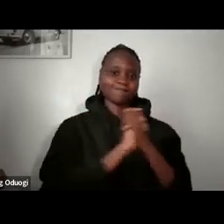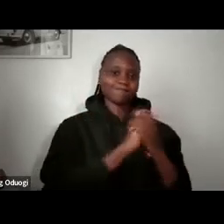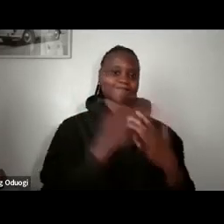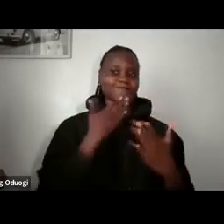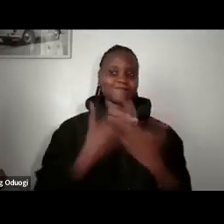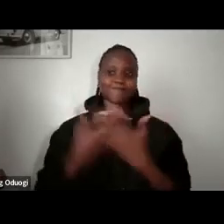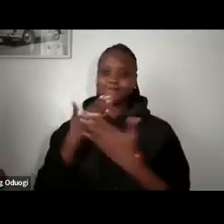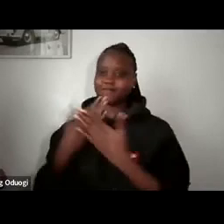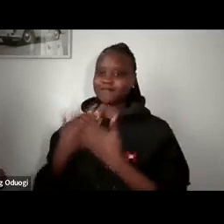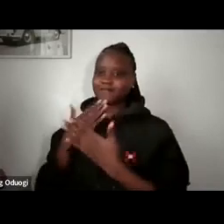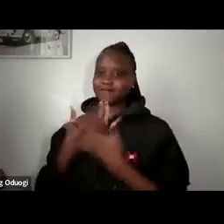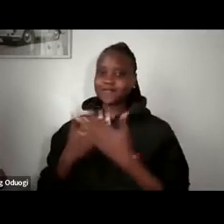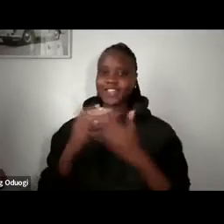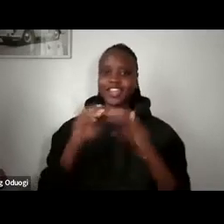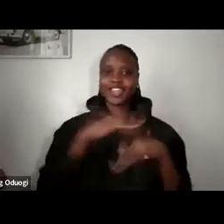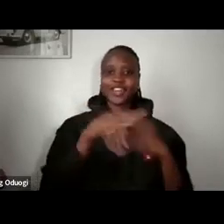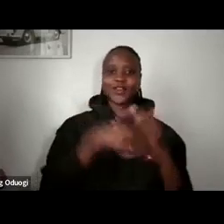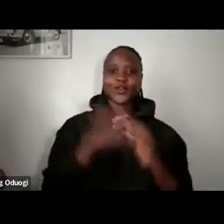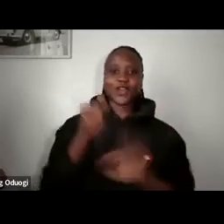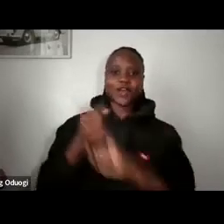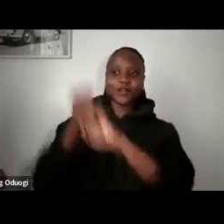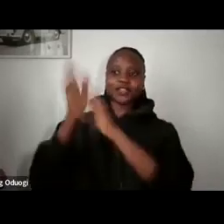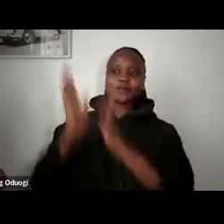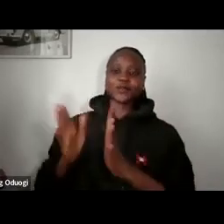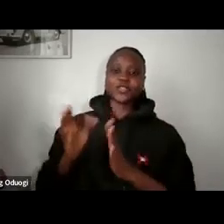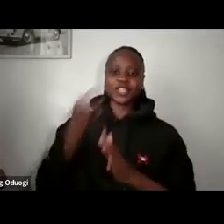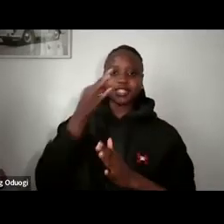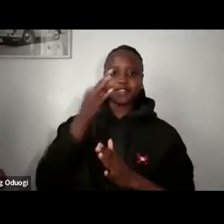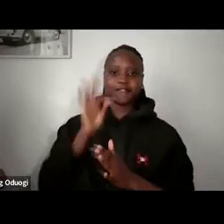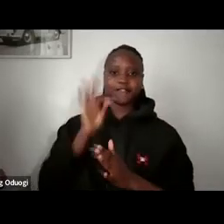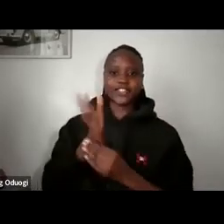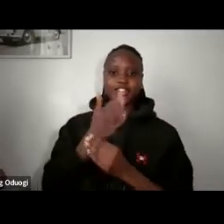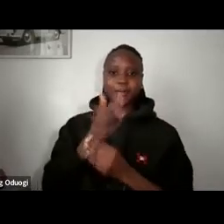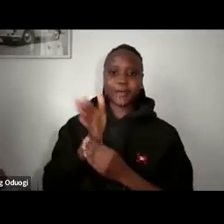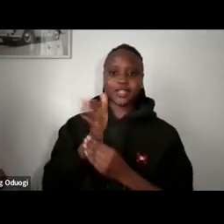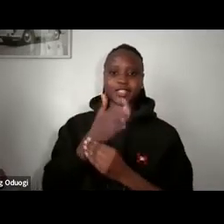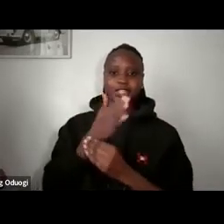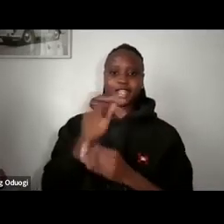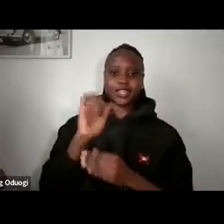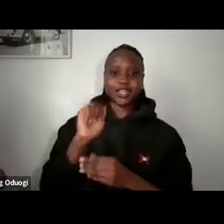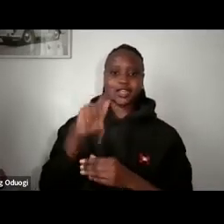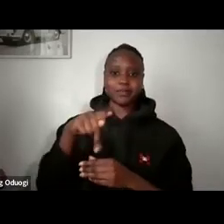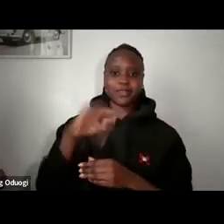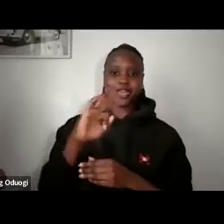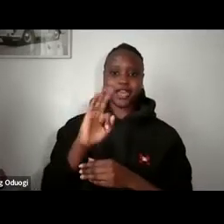then to all our supporters, the French Embassy, APIF,